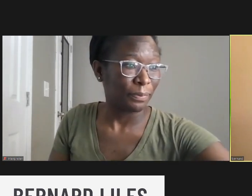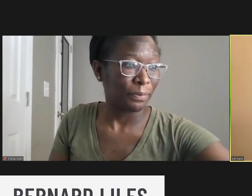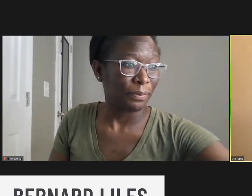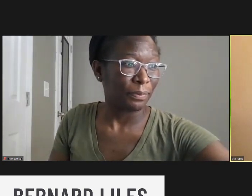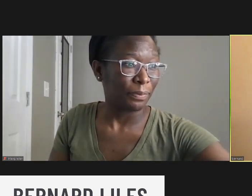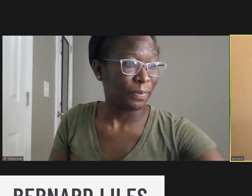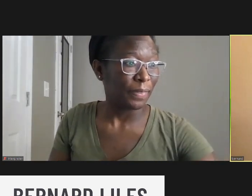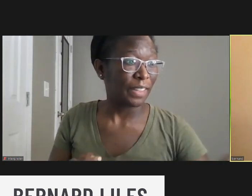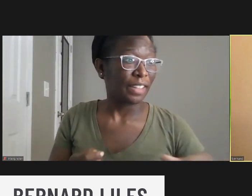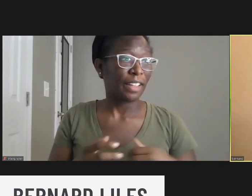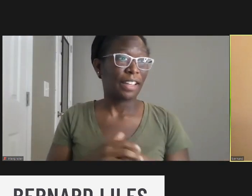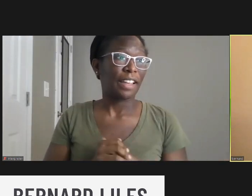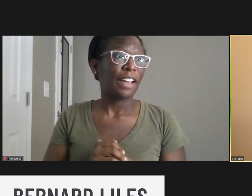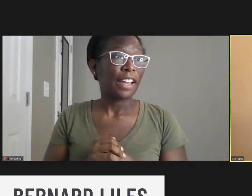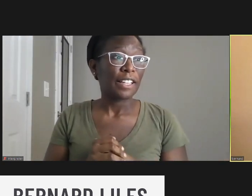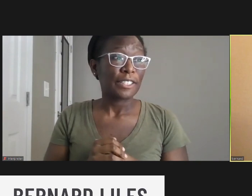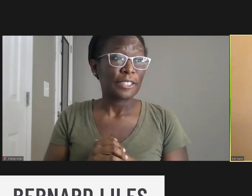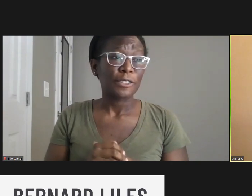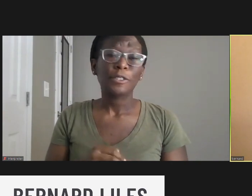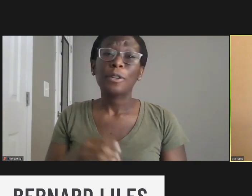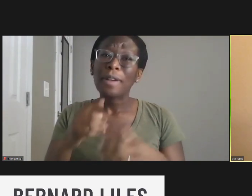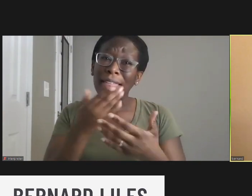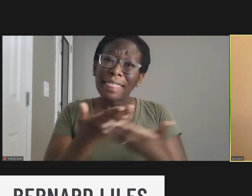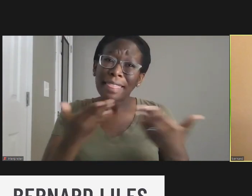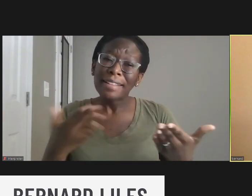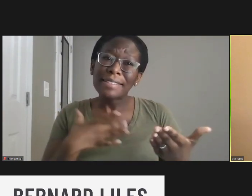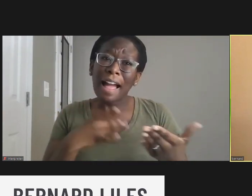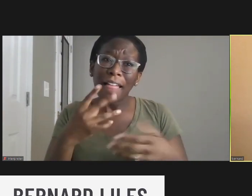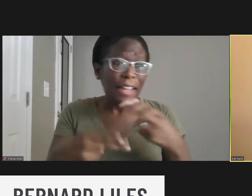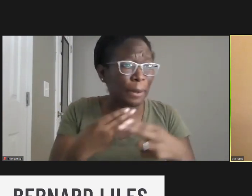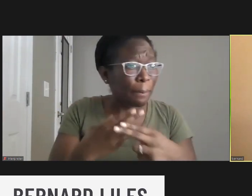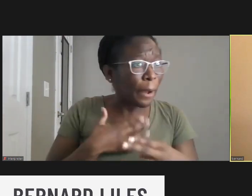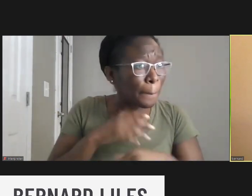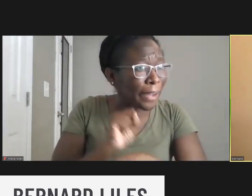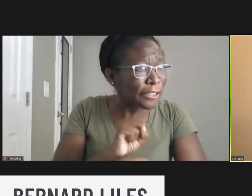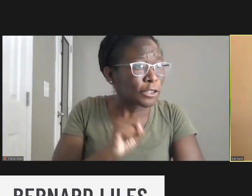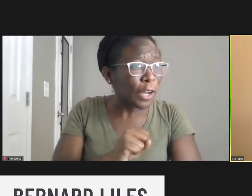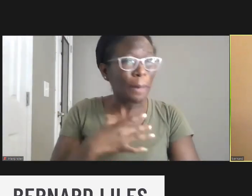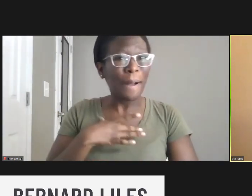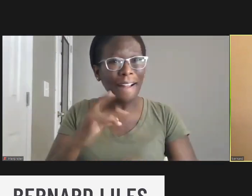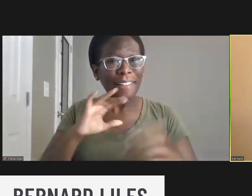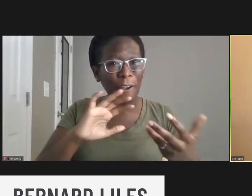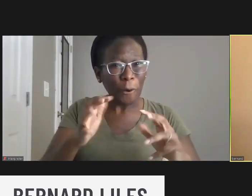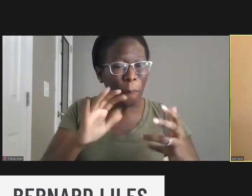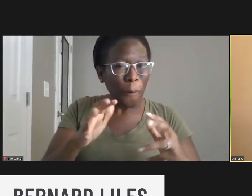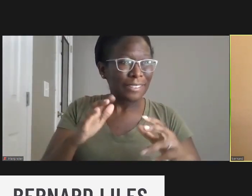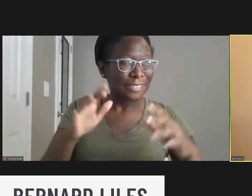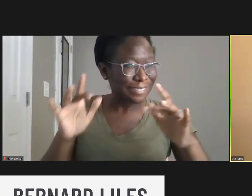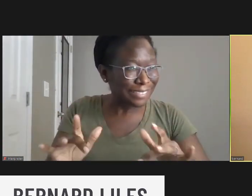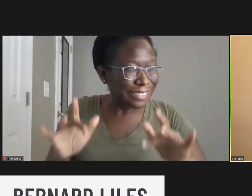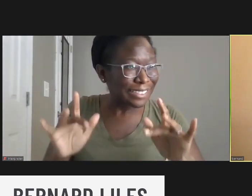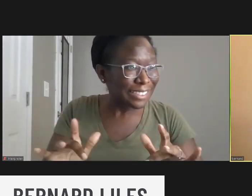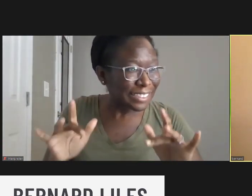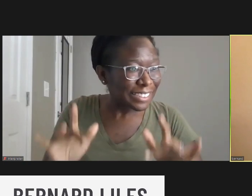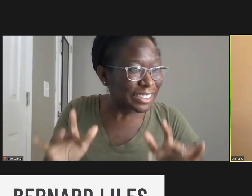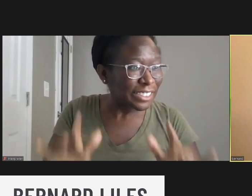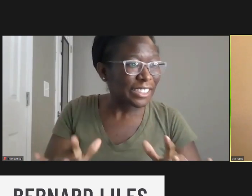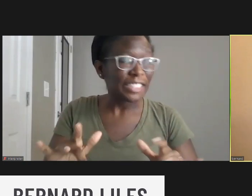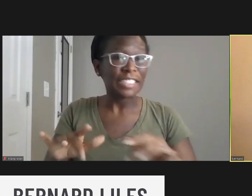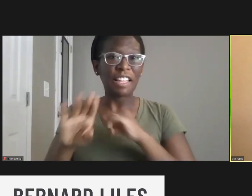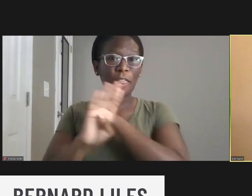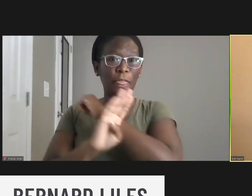are some things I do like about my job. I love washing dishes and throwing bags into a